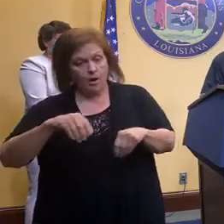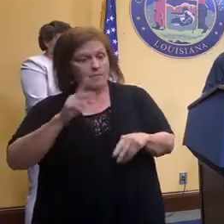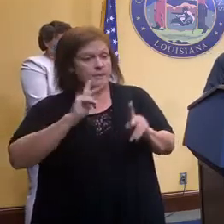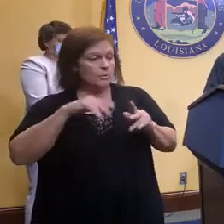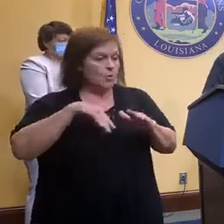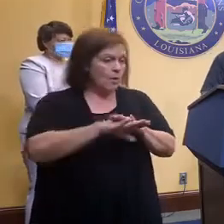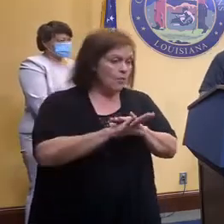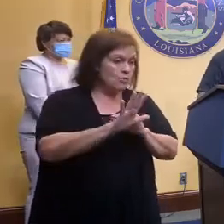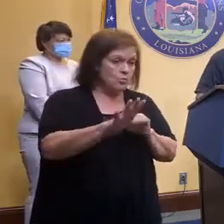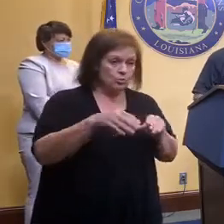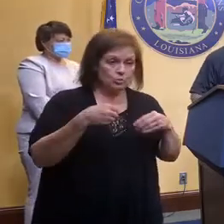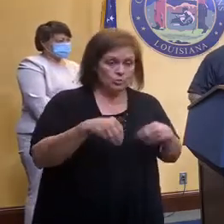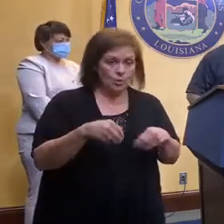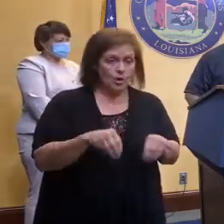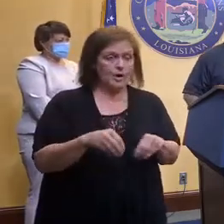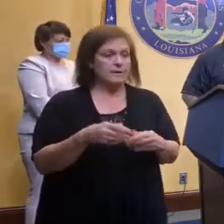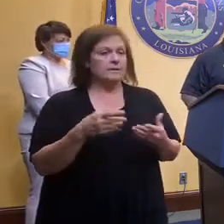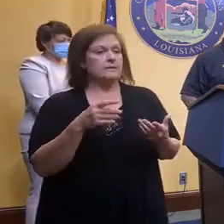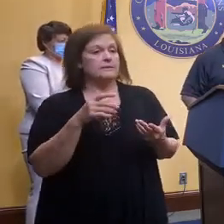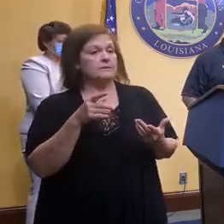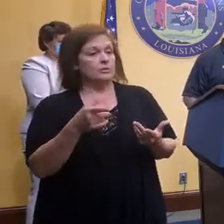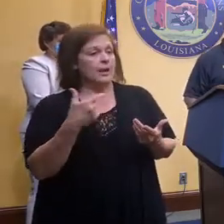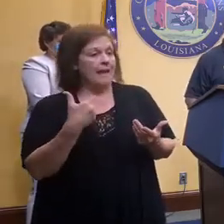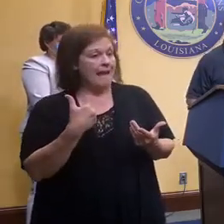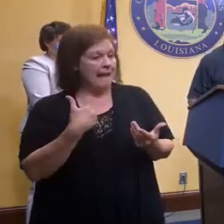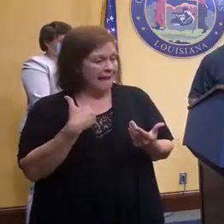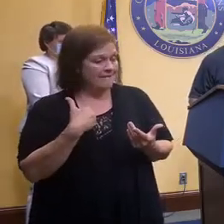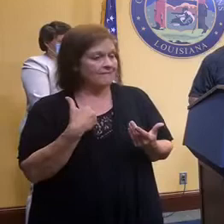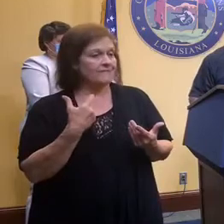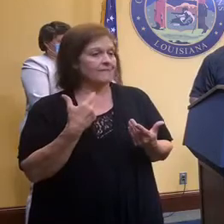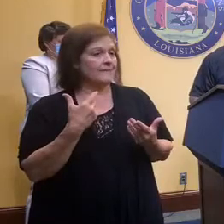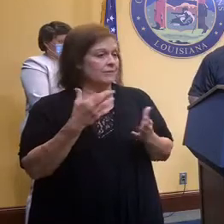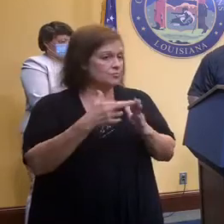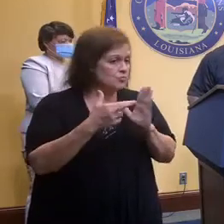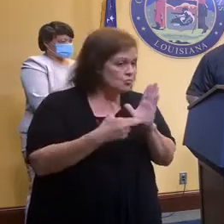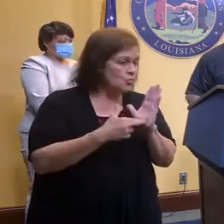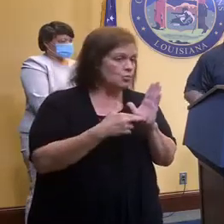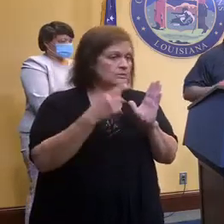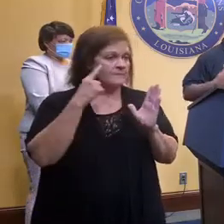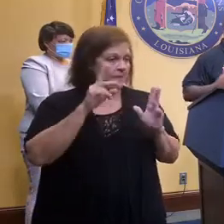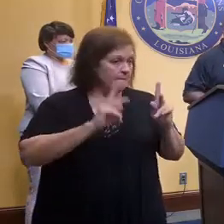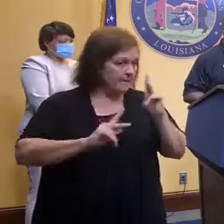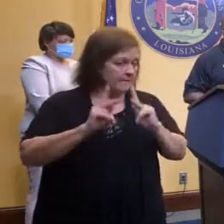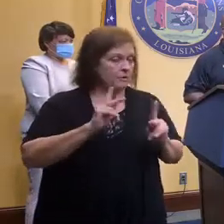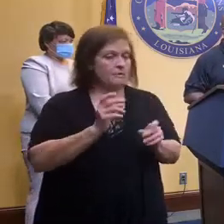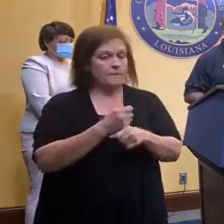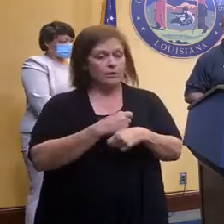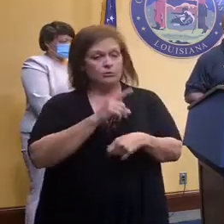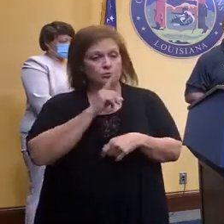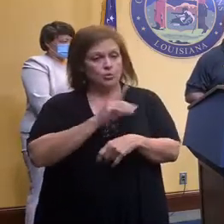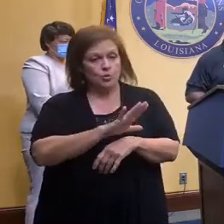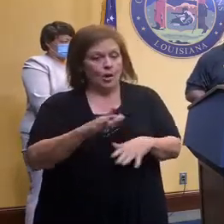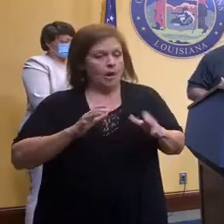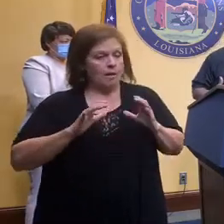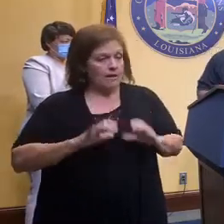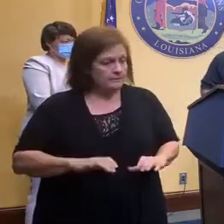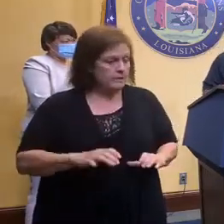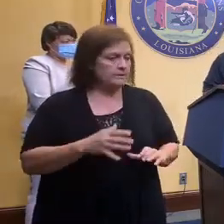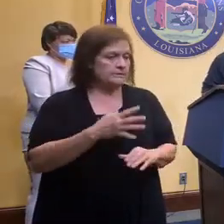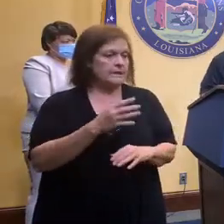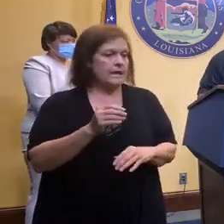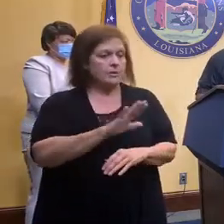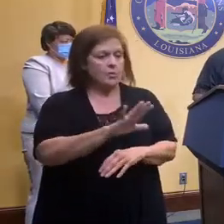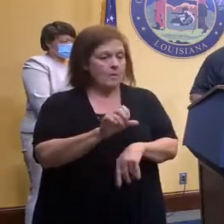the stores, that you have a level of enforcement to ensure that your customers and